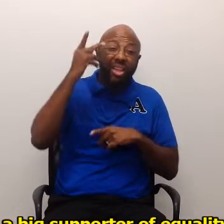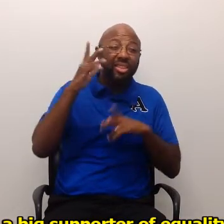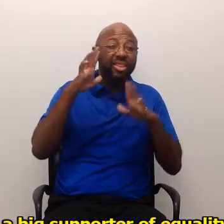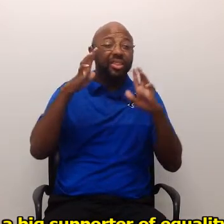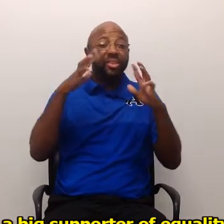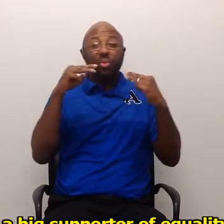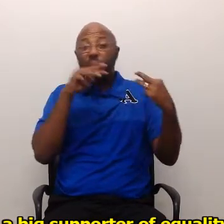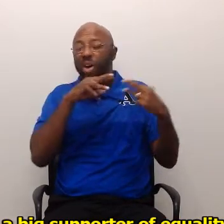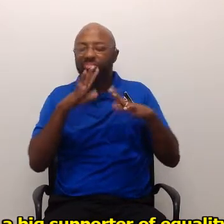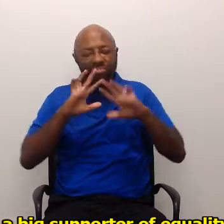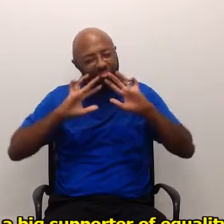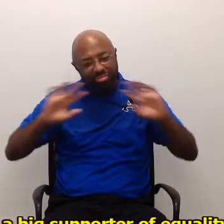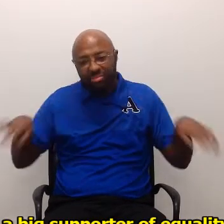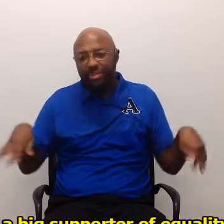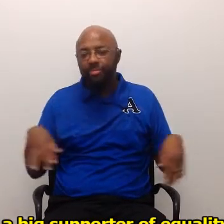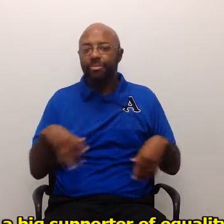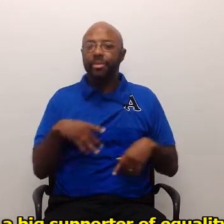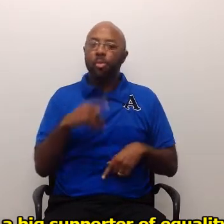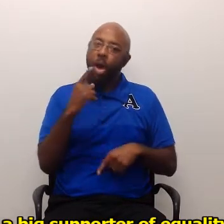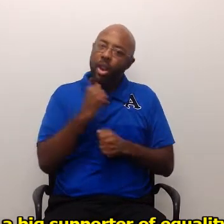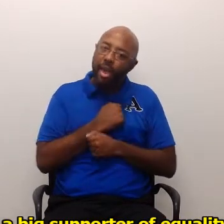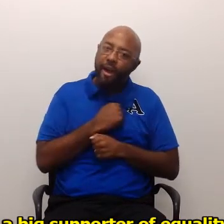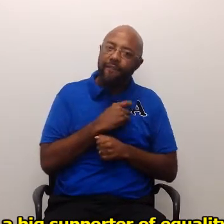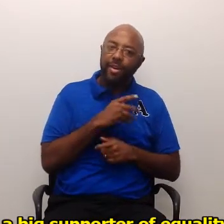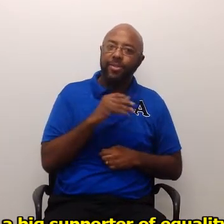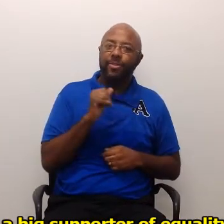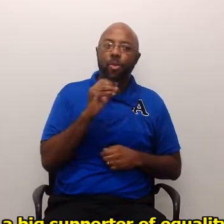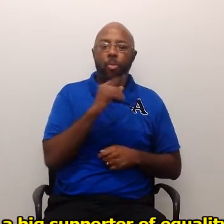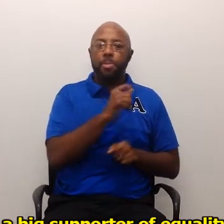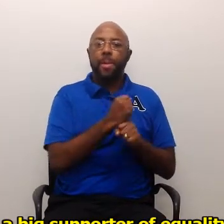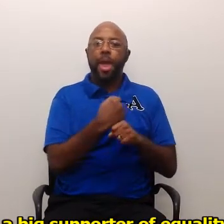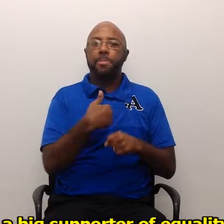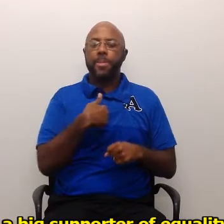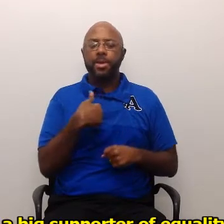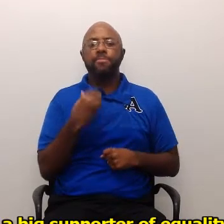big supporter of equality and focused on love